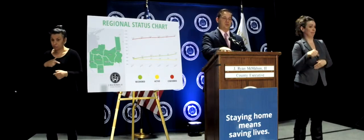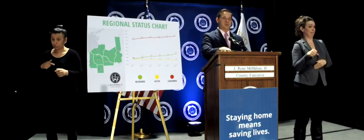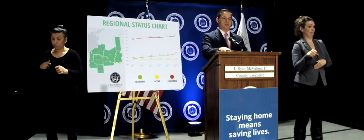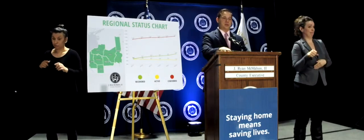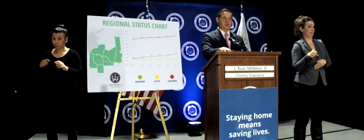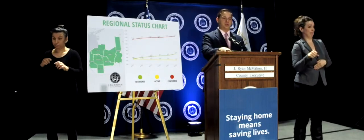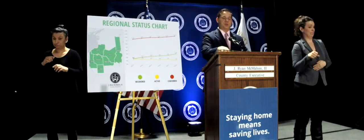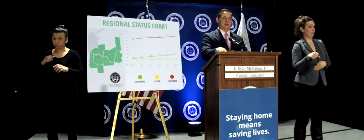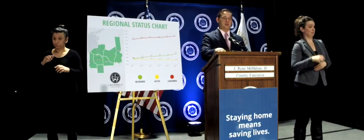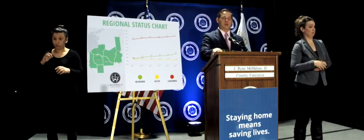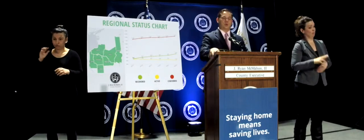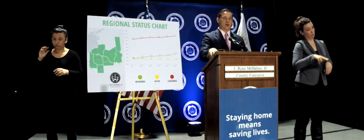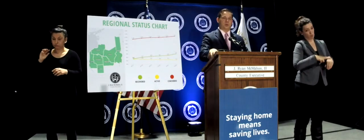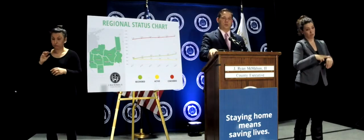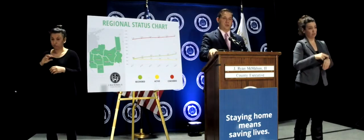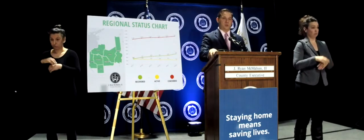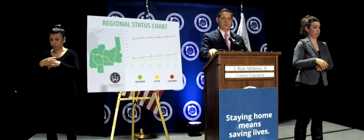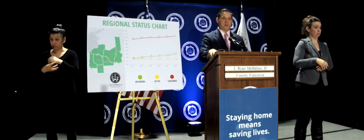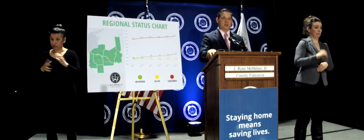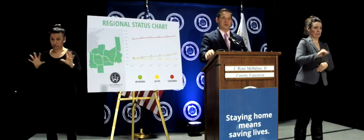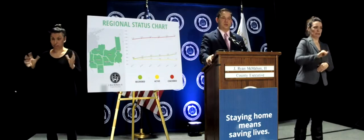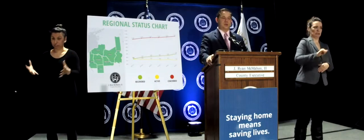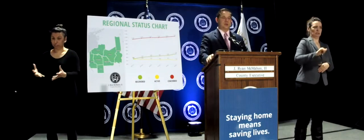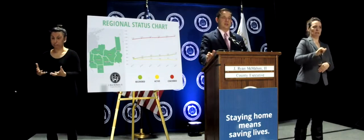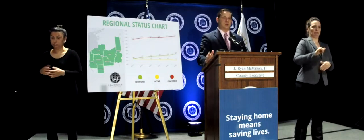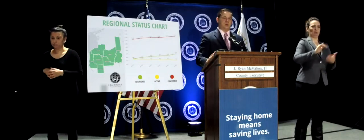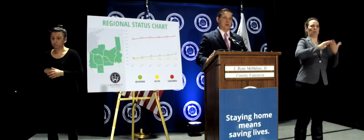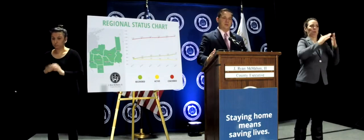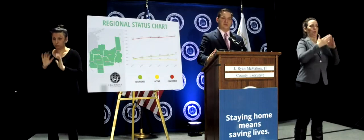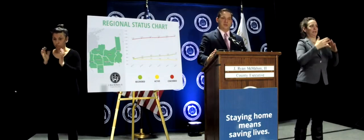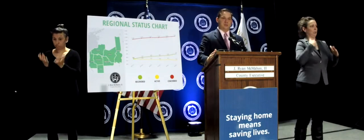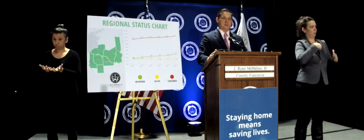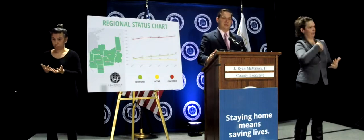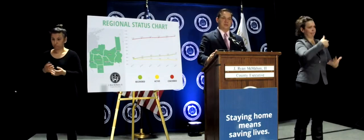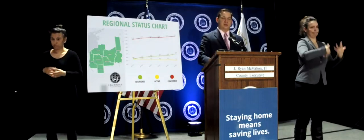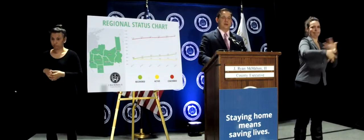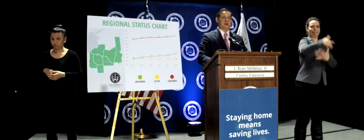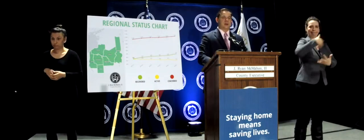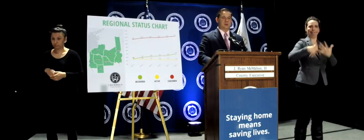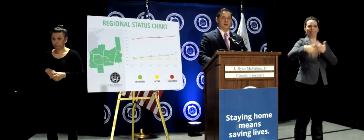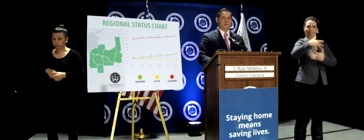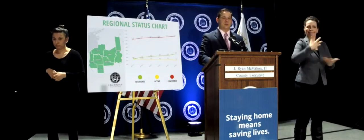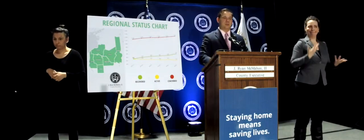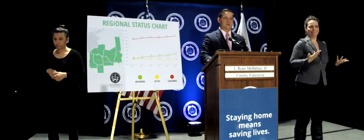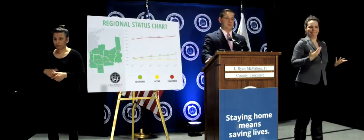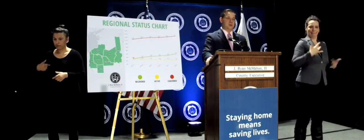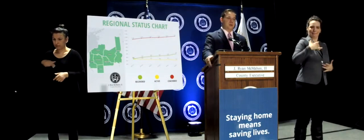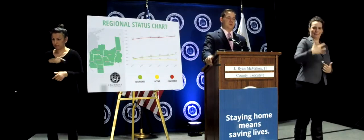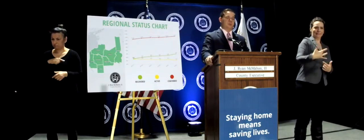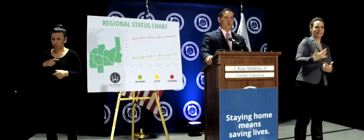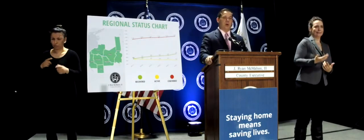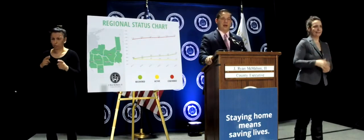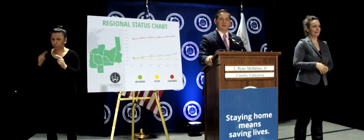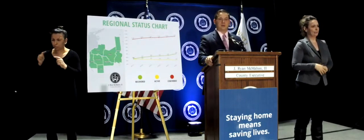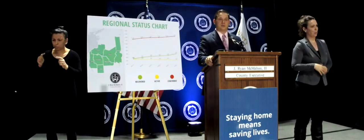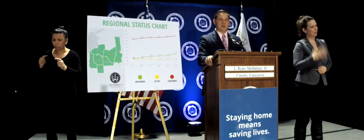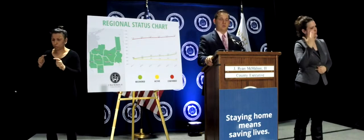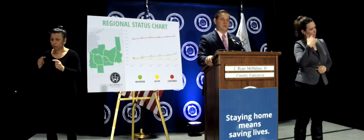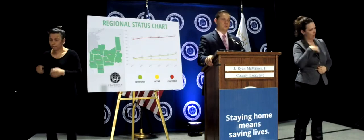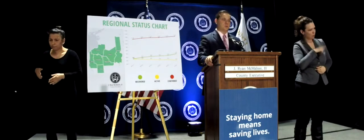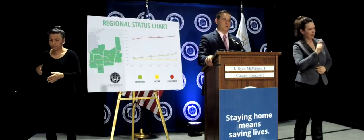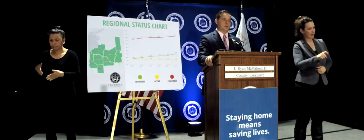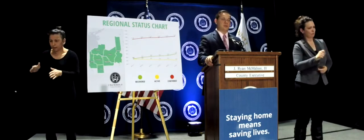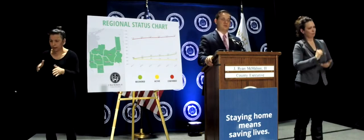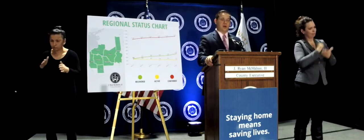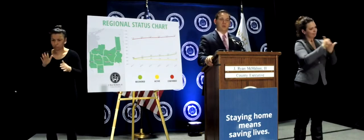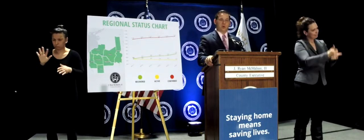all this is risk mitigation. There's no 100% risk mitigation. That's why we have this team that's out there, and they're going to be busy, being proactive. And